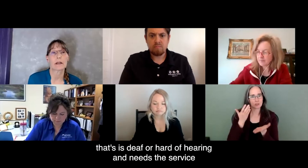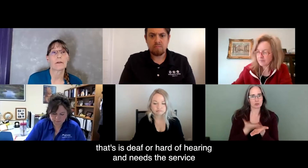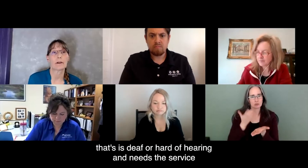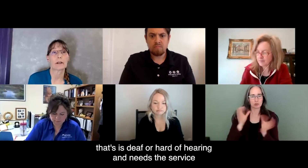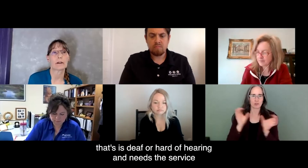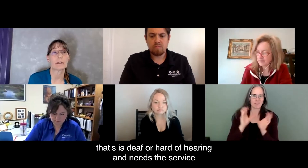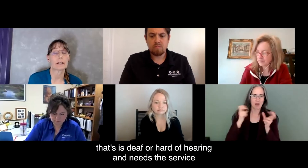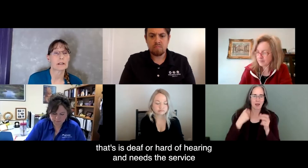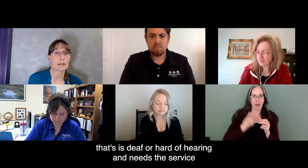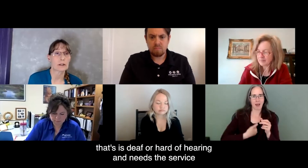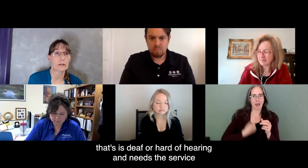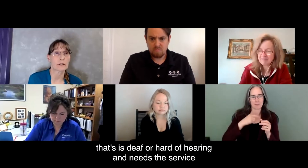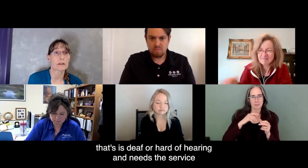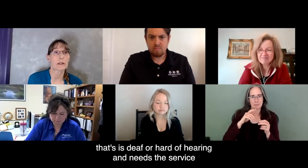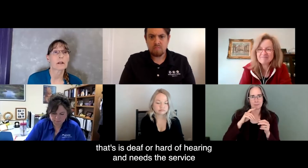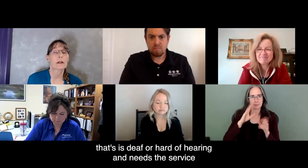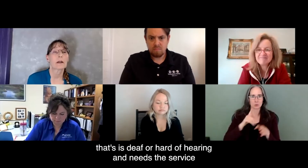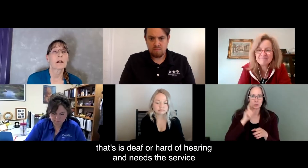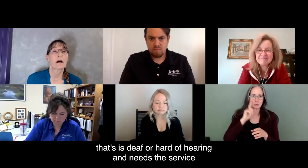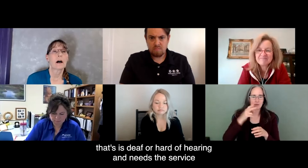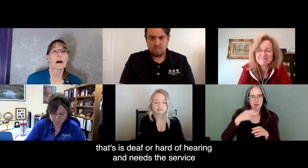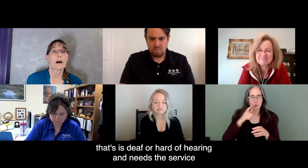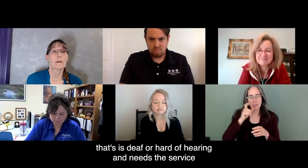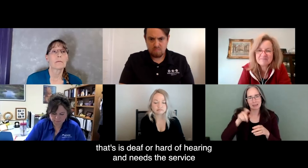that's deaf, hard of hearing, and needs a service.